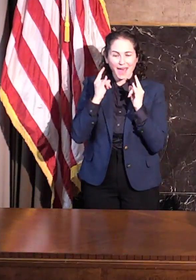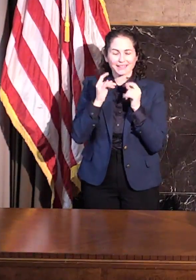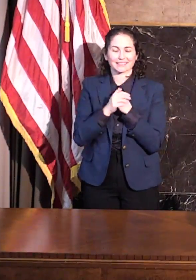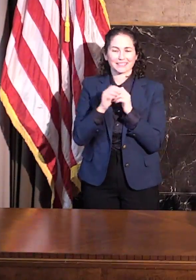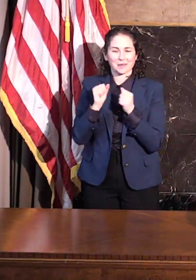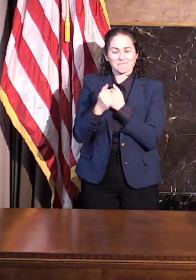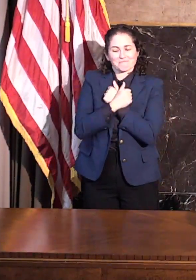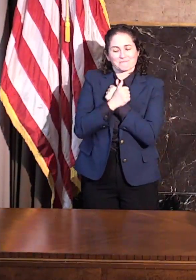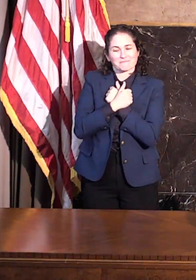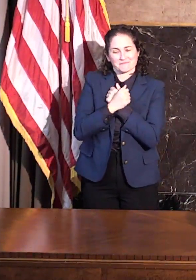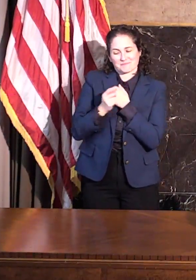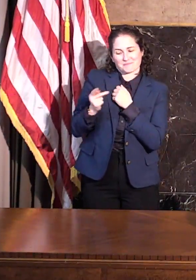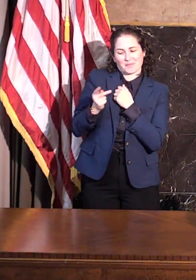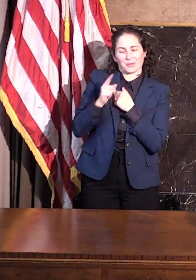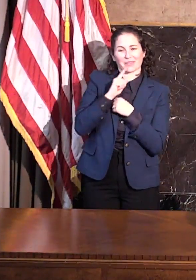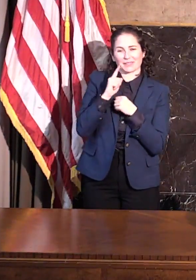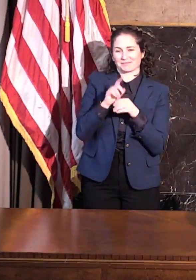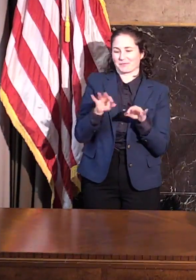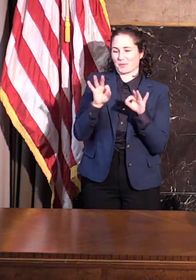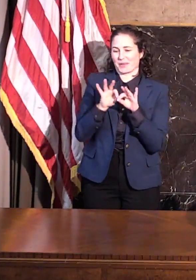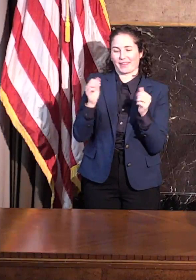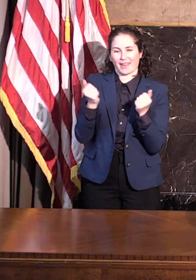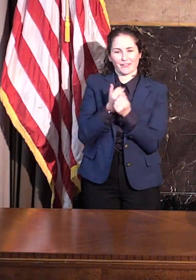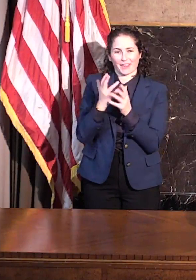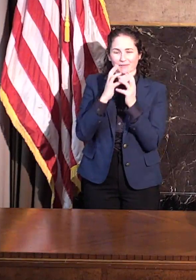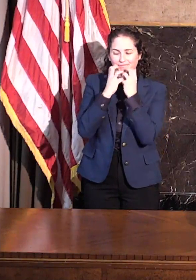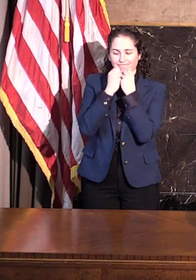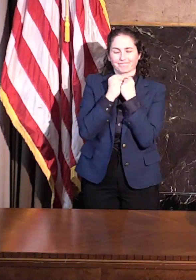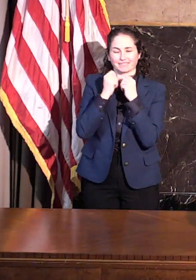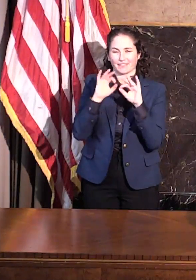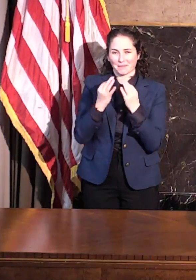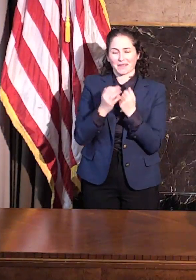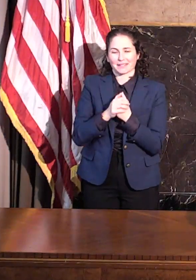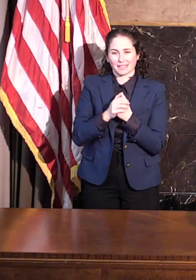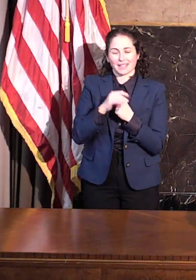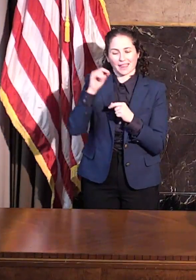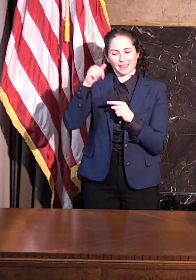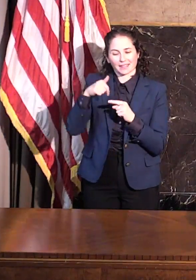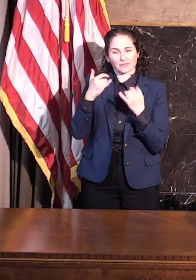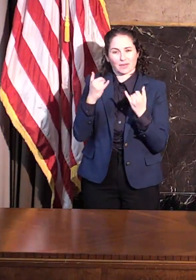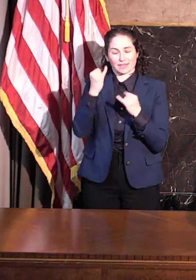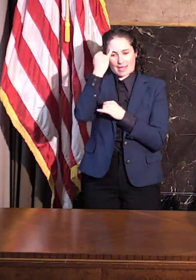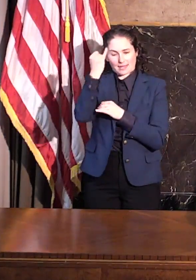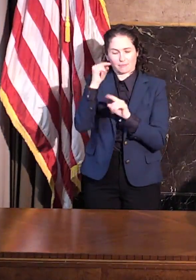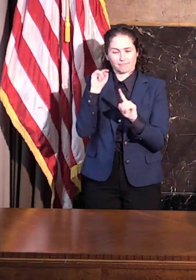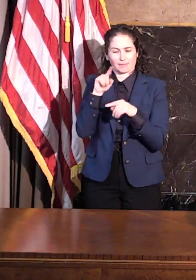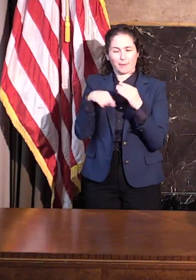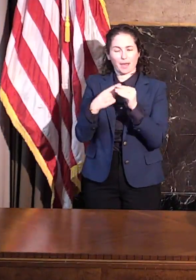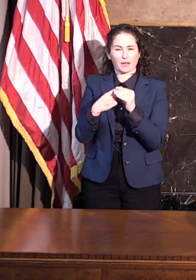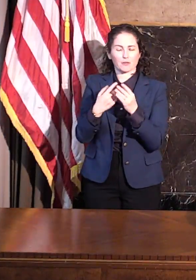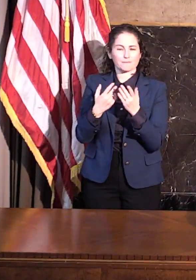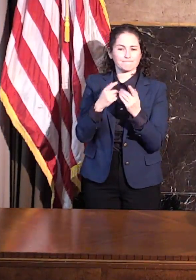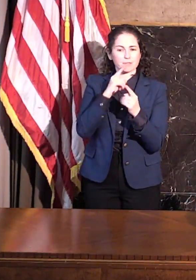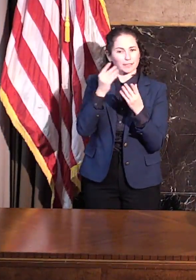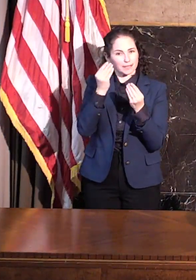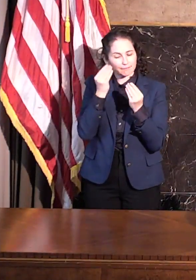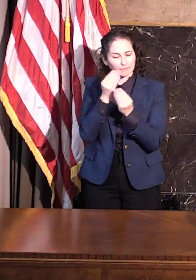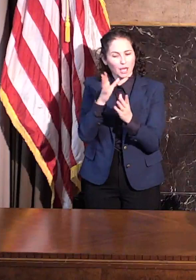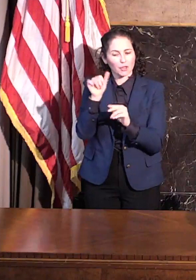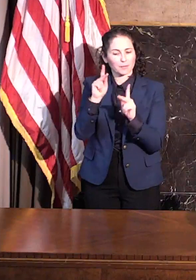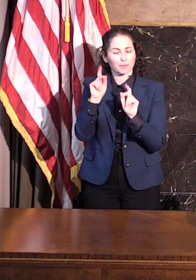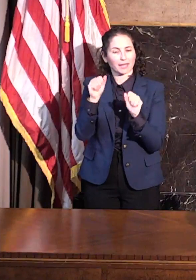town, fully vaccinated, and she got to spend some time with her granddaughter, who's young and first time in 12 months, so she was